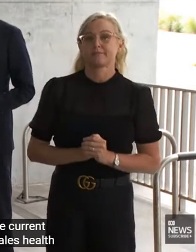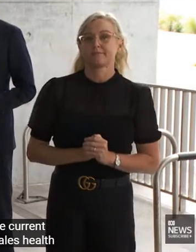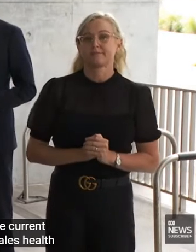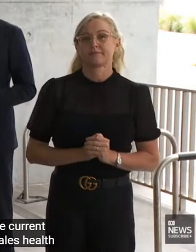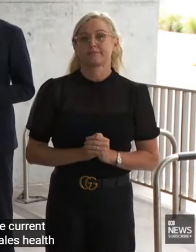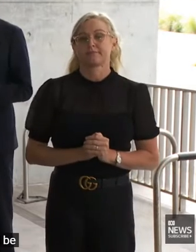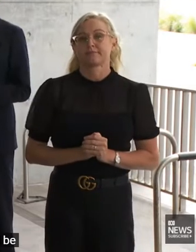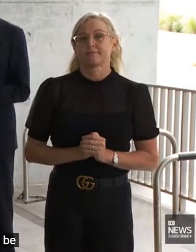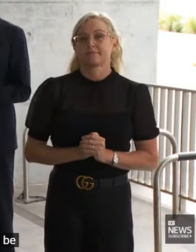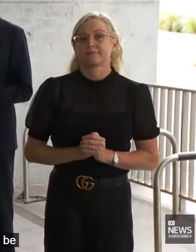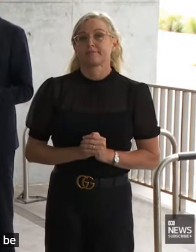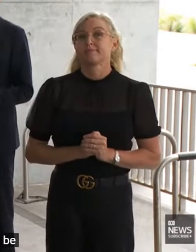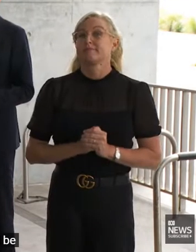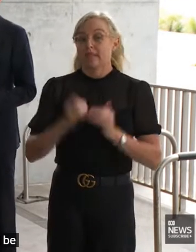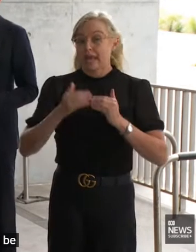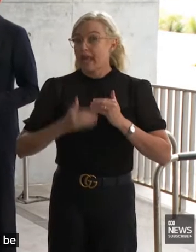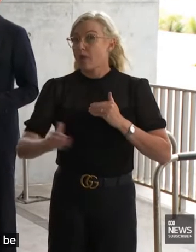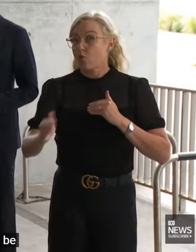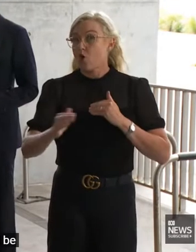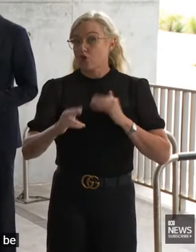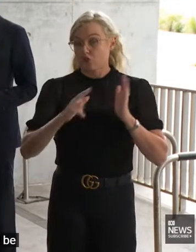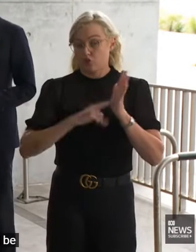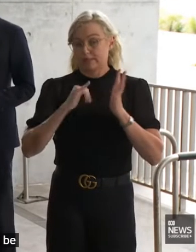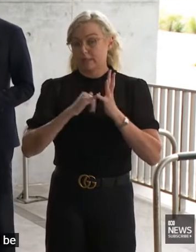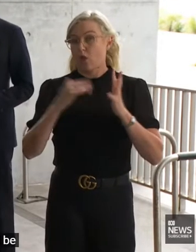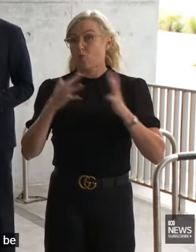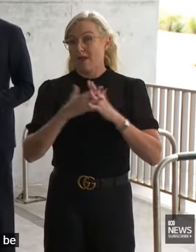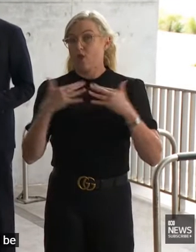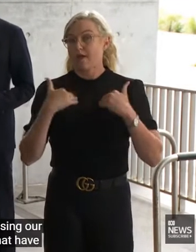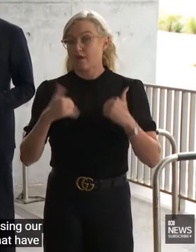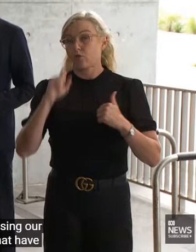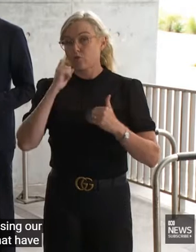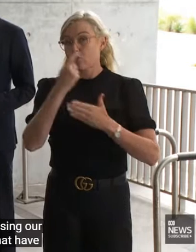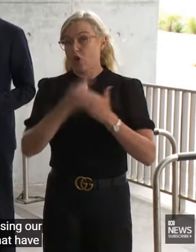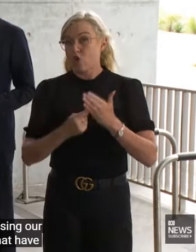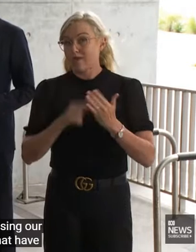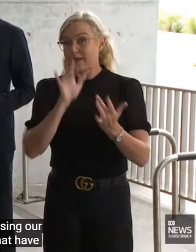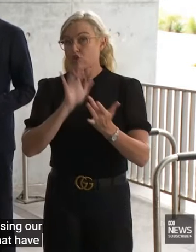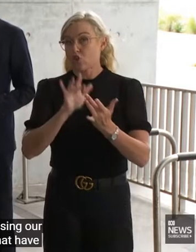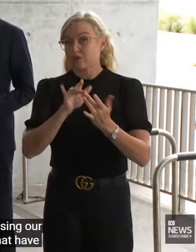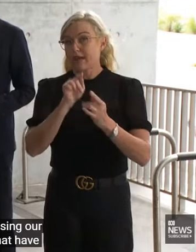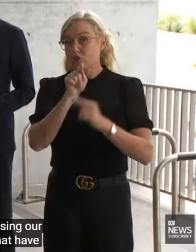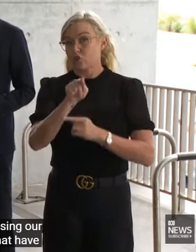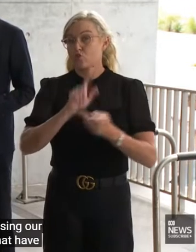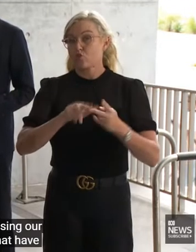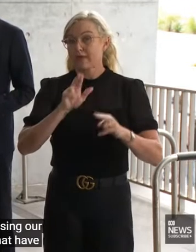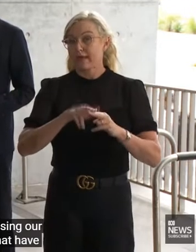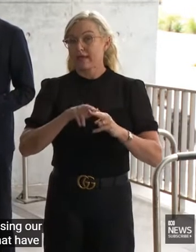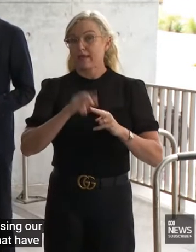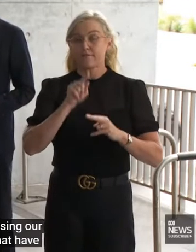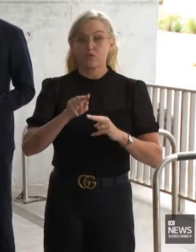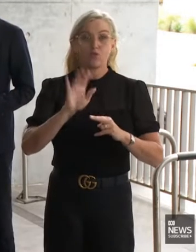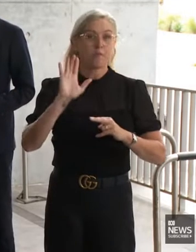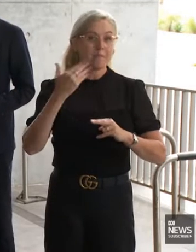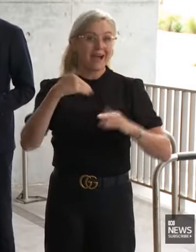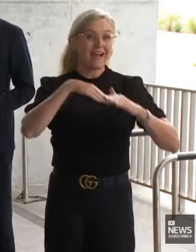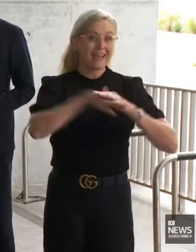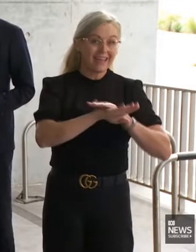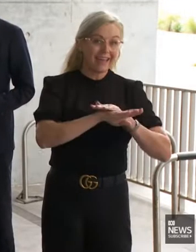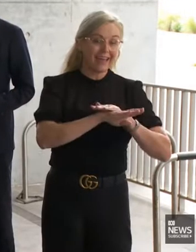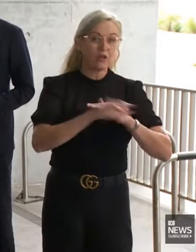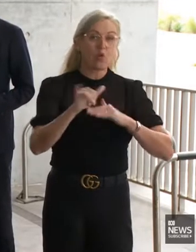will be contacting and focusing our efforts on people that have entered or worked